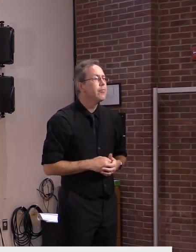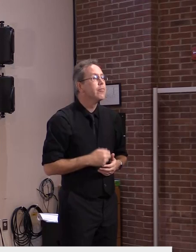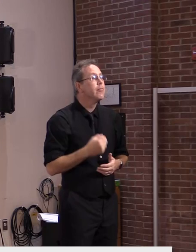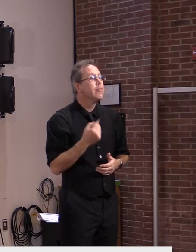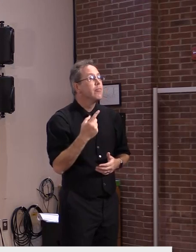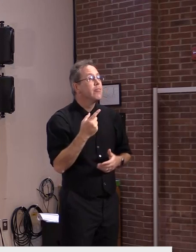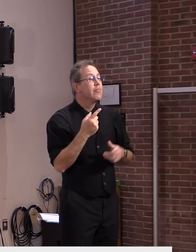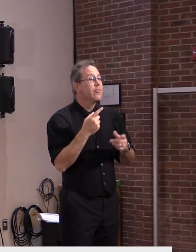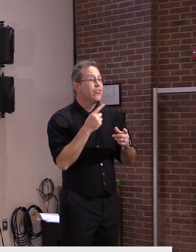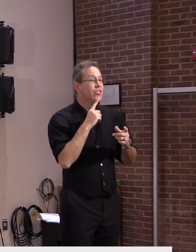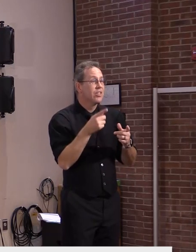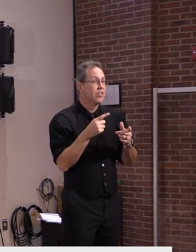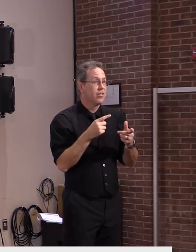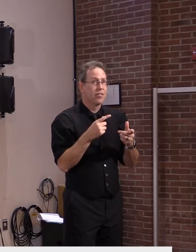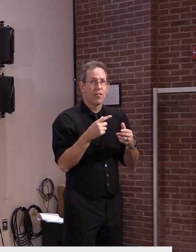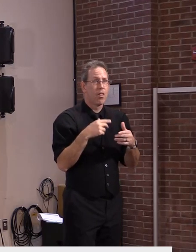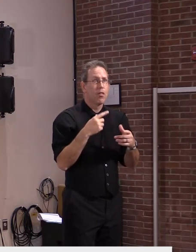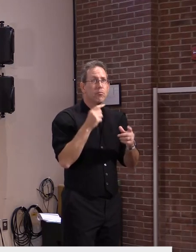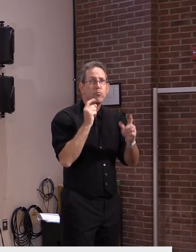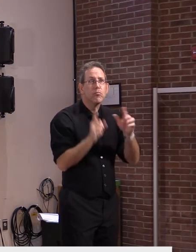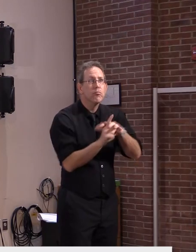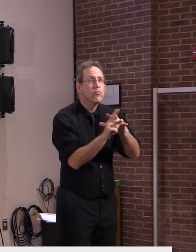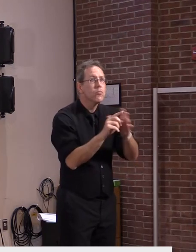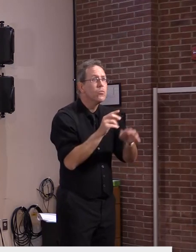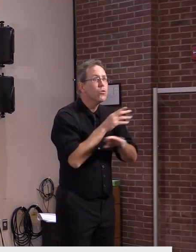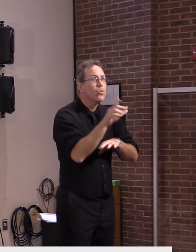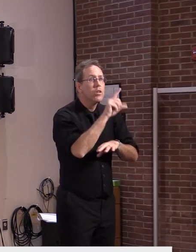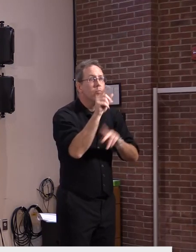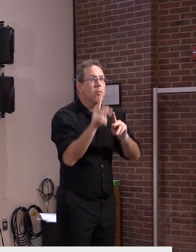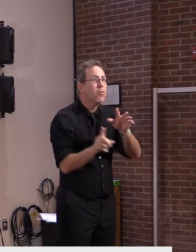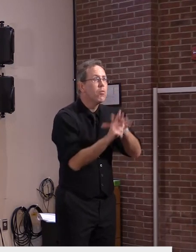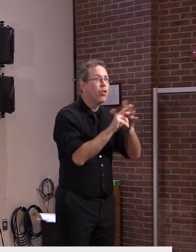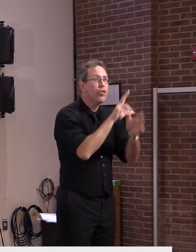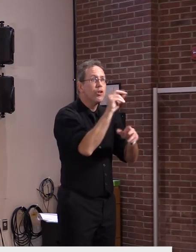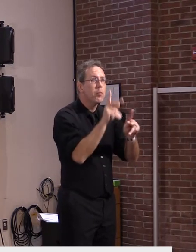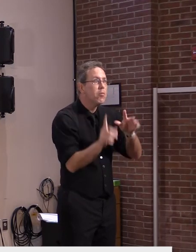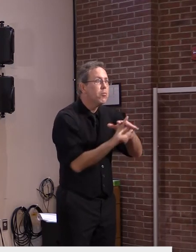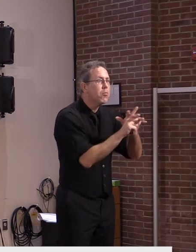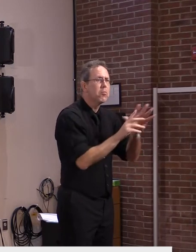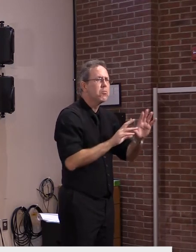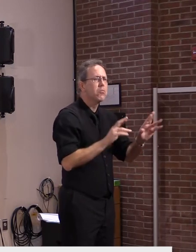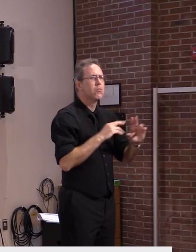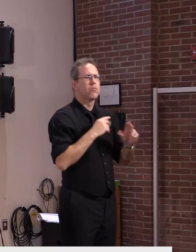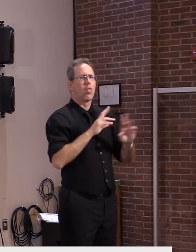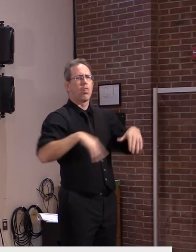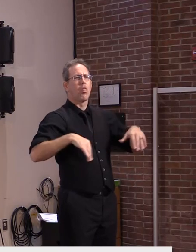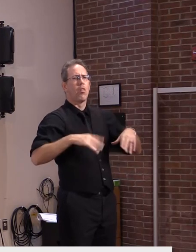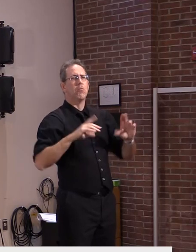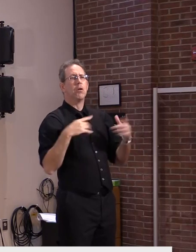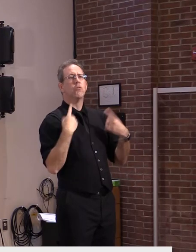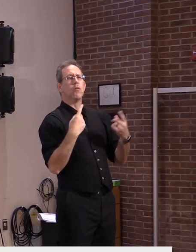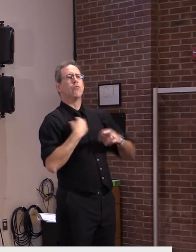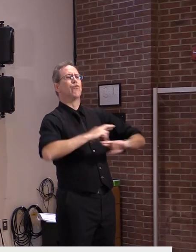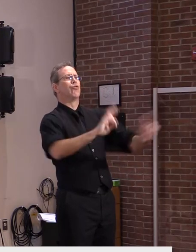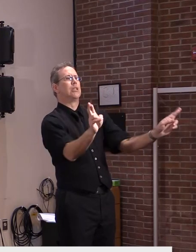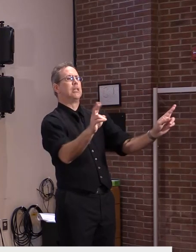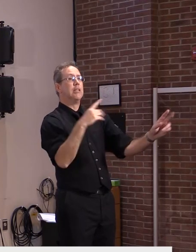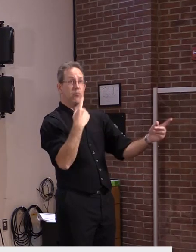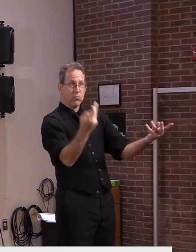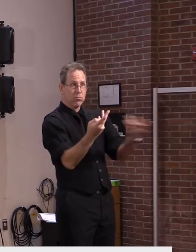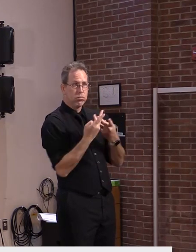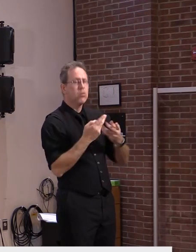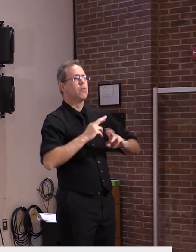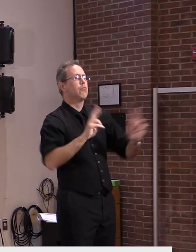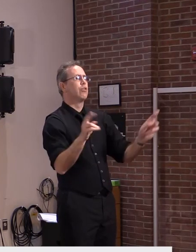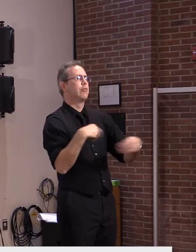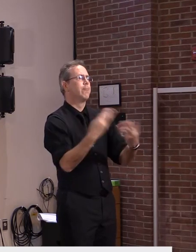mentioned. But certainly the capability right now is there to deliver those. And in fact, people are getting monoclonal antibodies